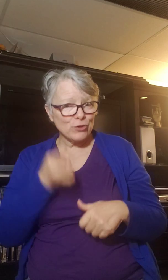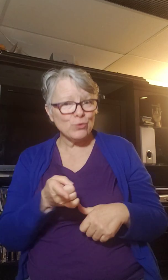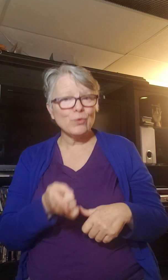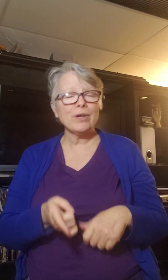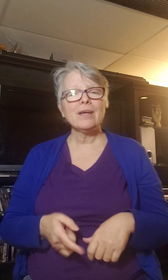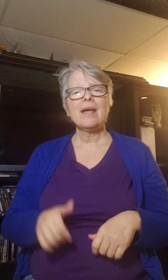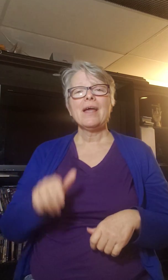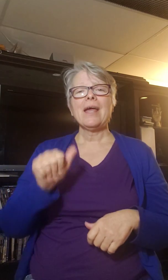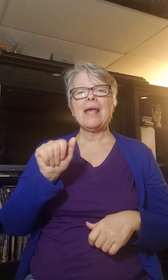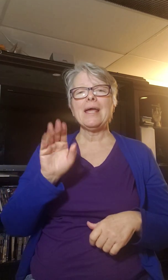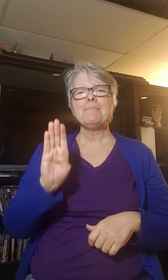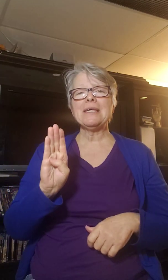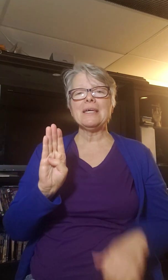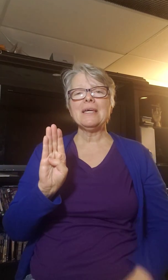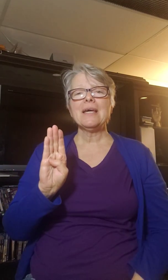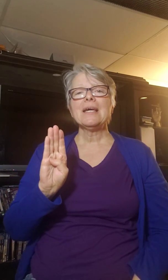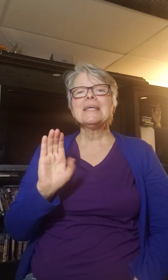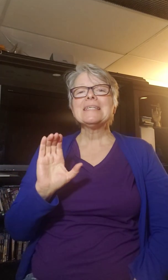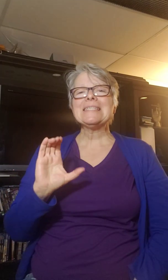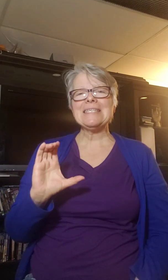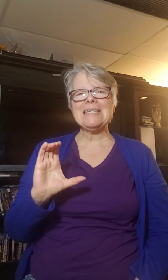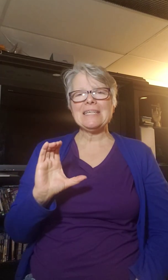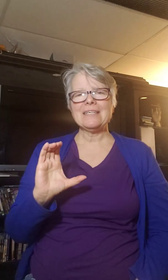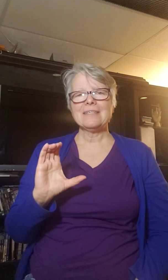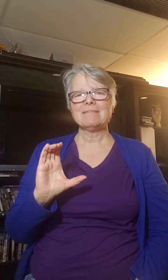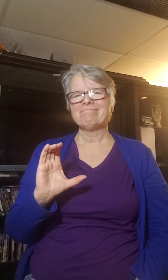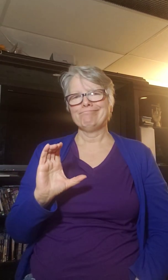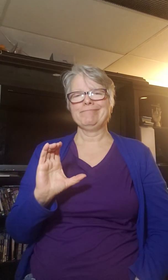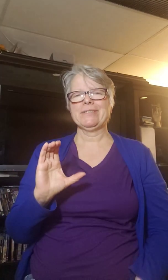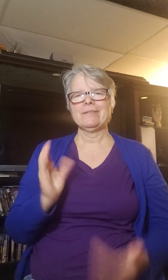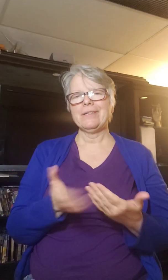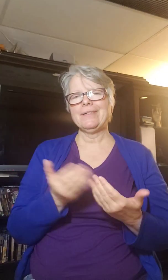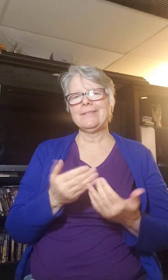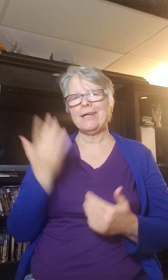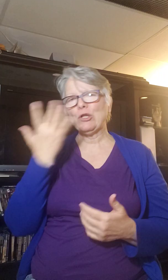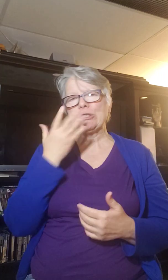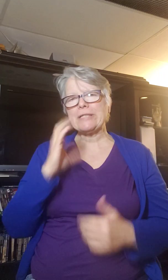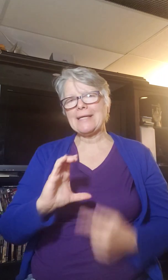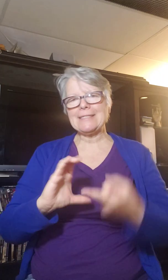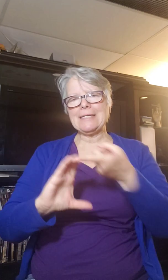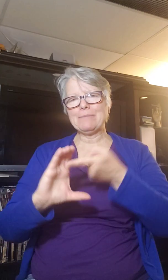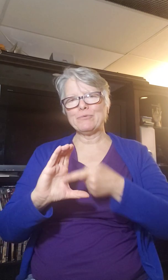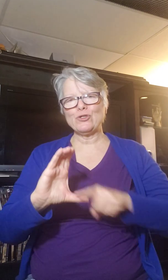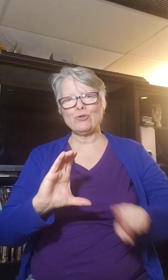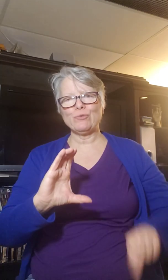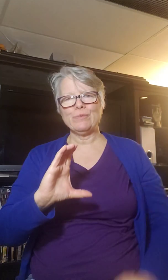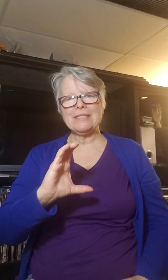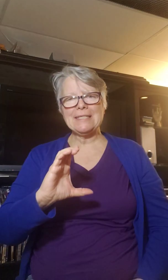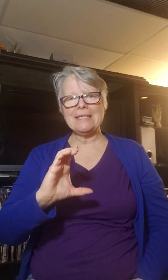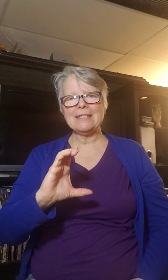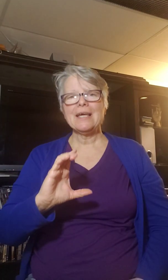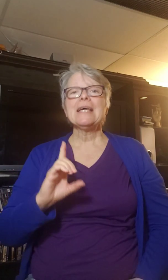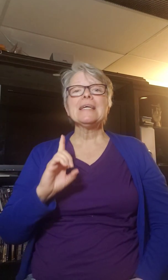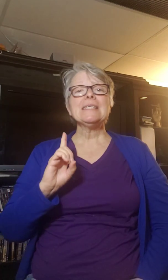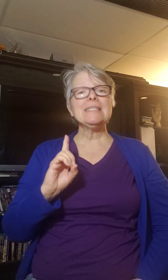you. A, B, C. Easy, it looks like a C. C.